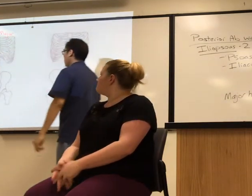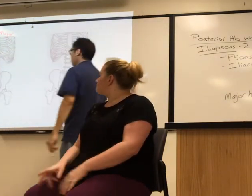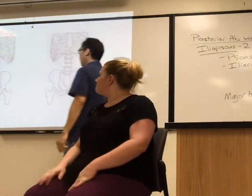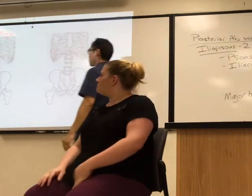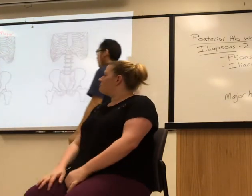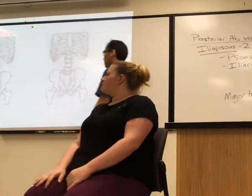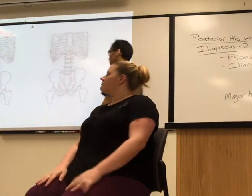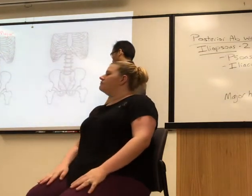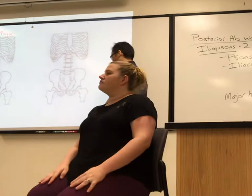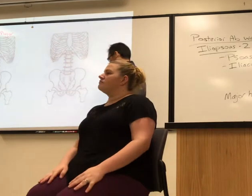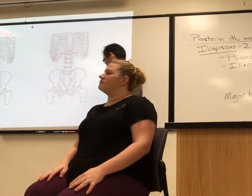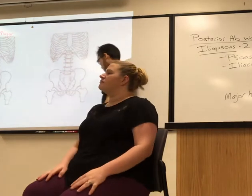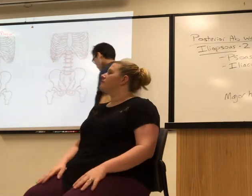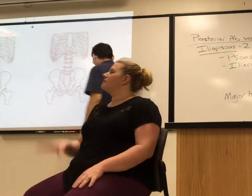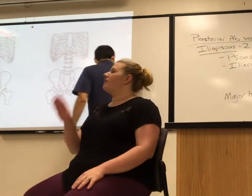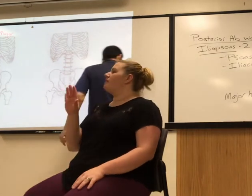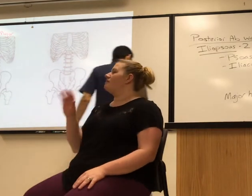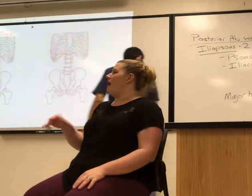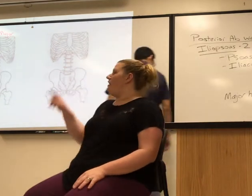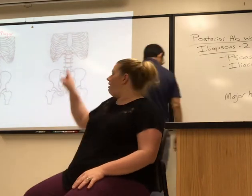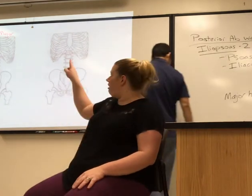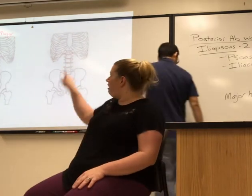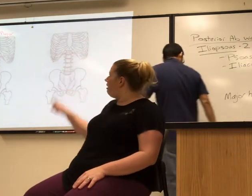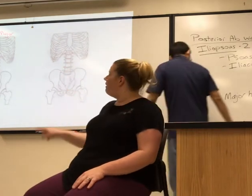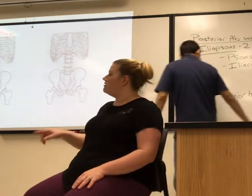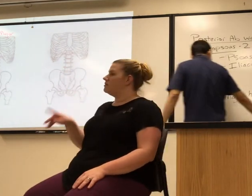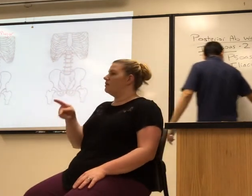That's pretty much psoas major.